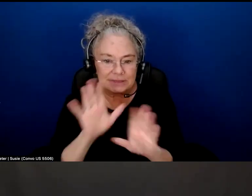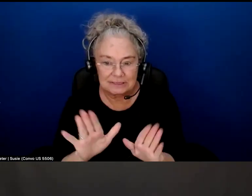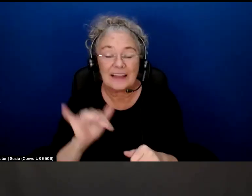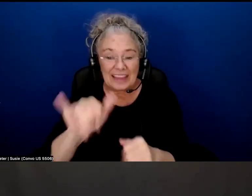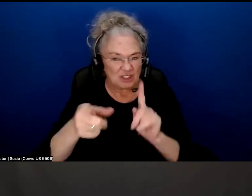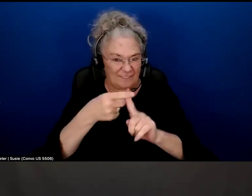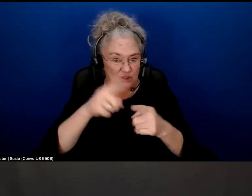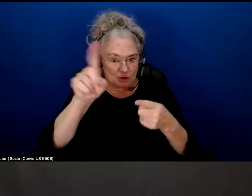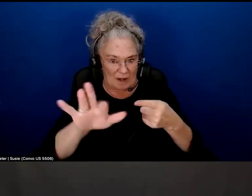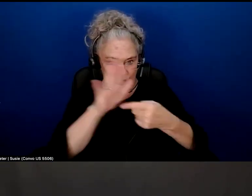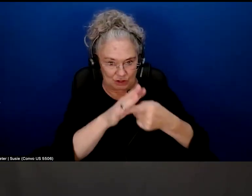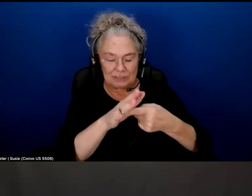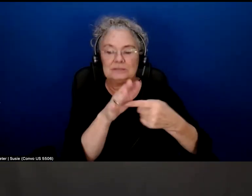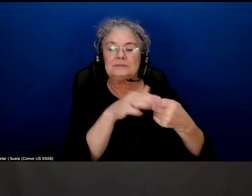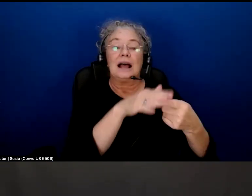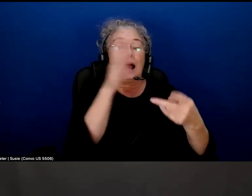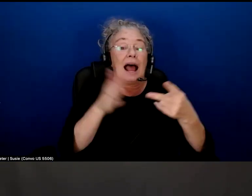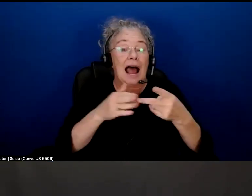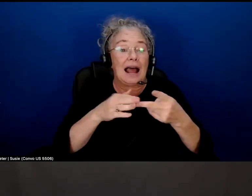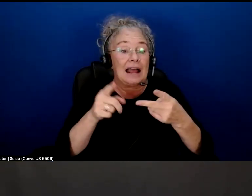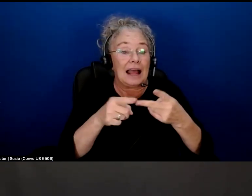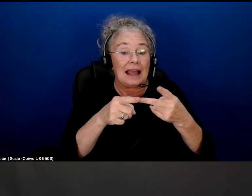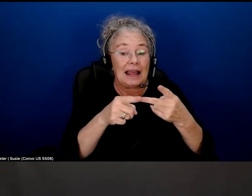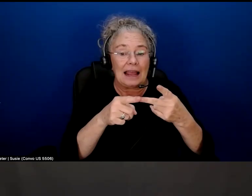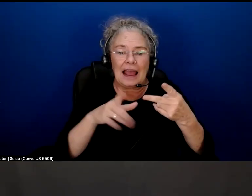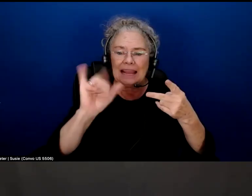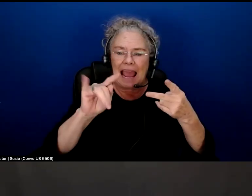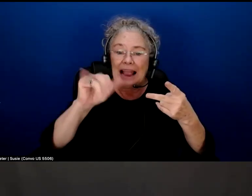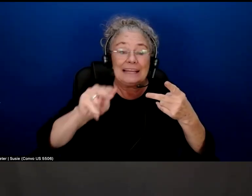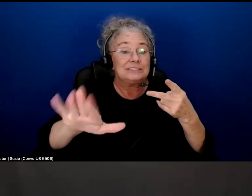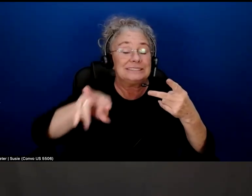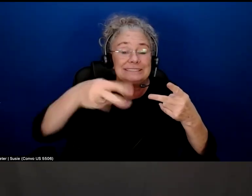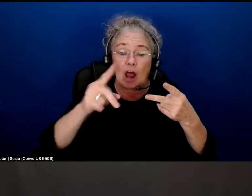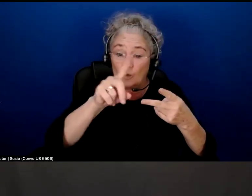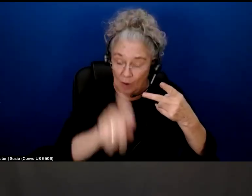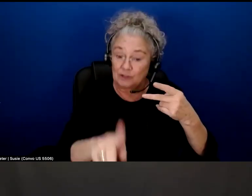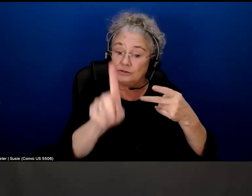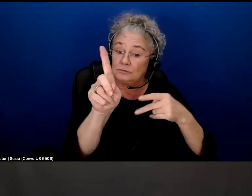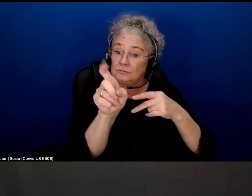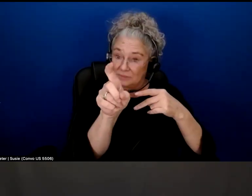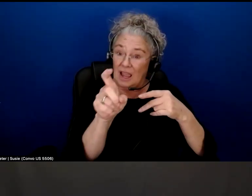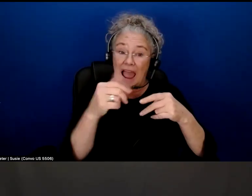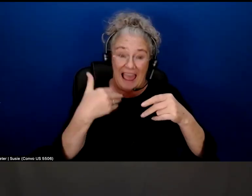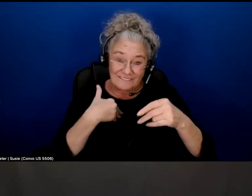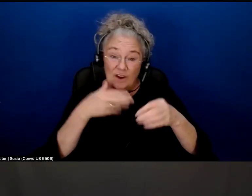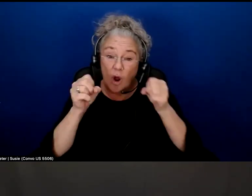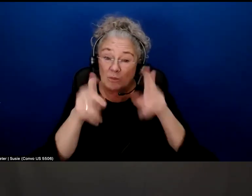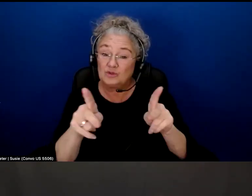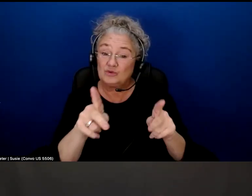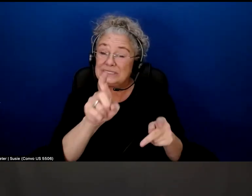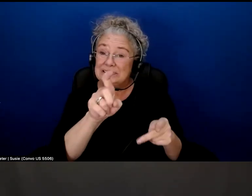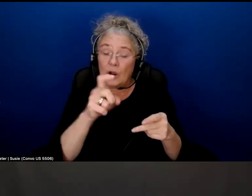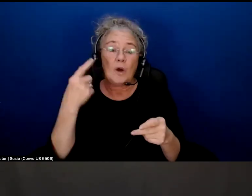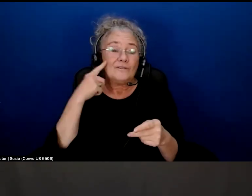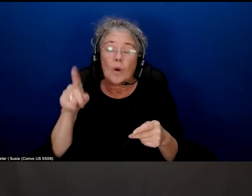first question. And then Caitlin's second question was whether or not there would be an opportunity